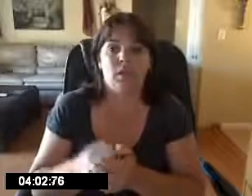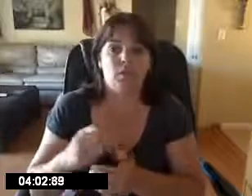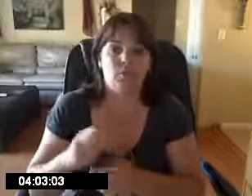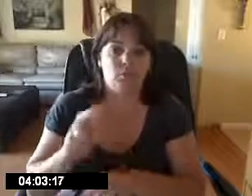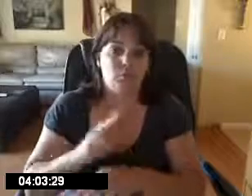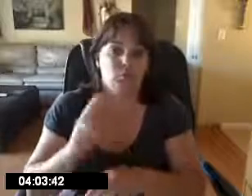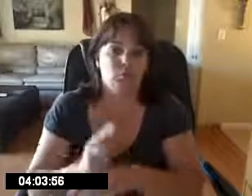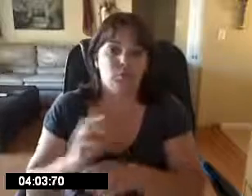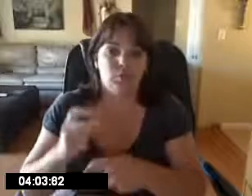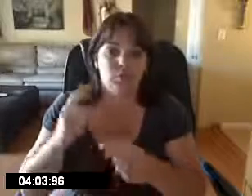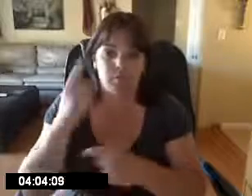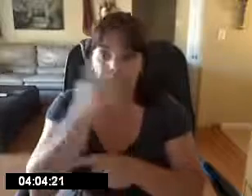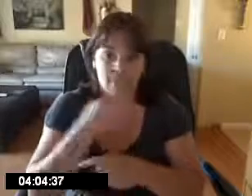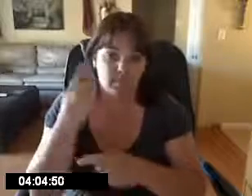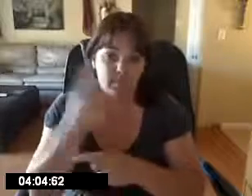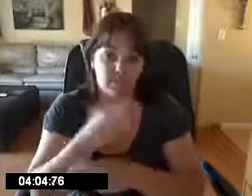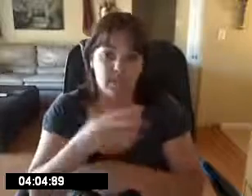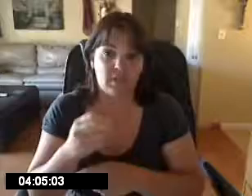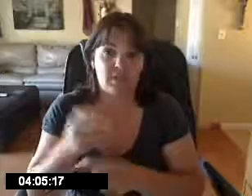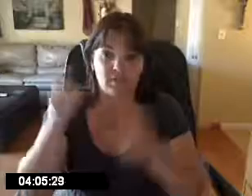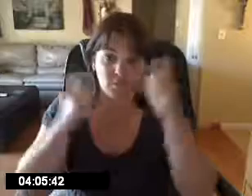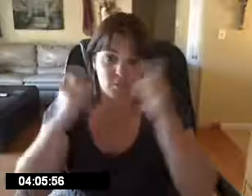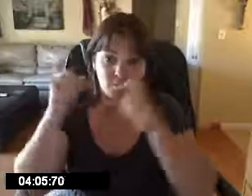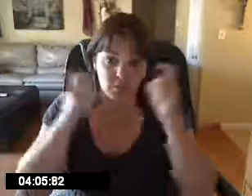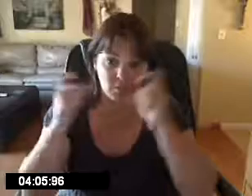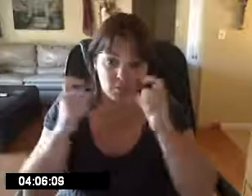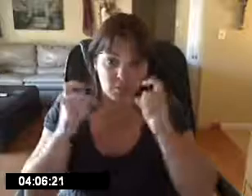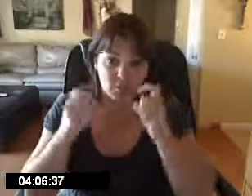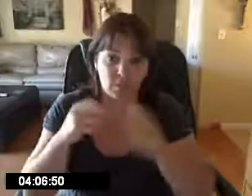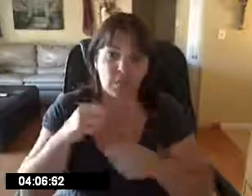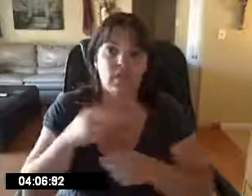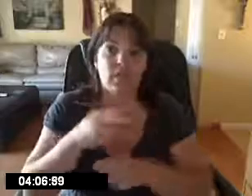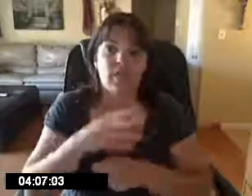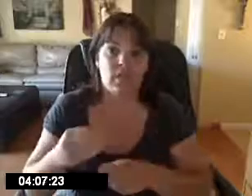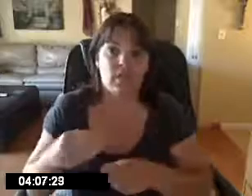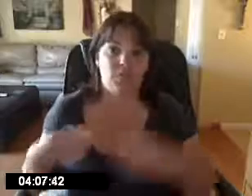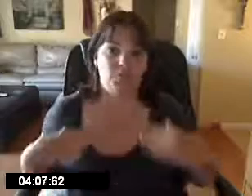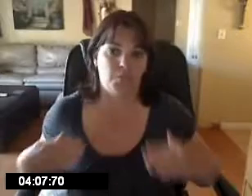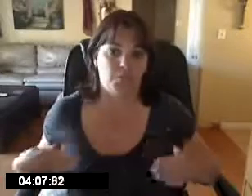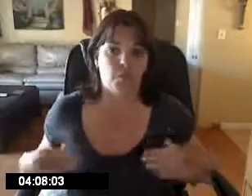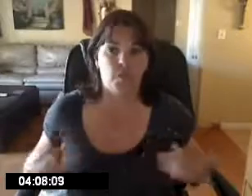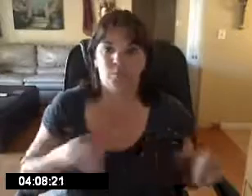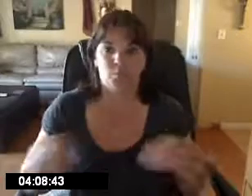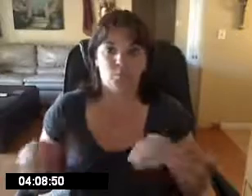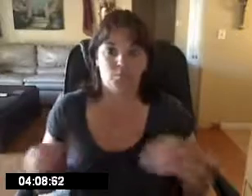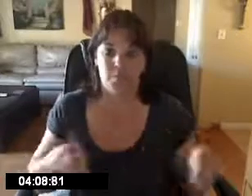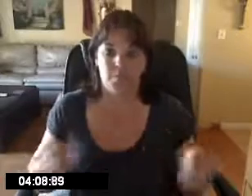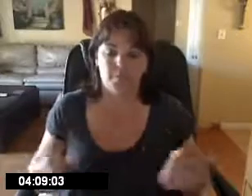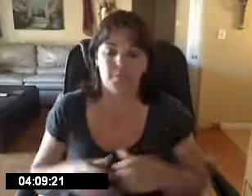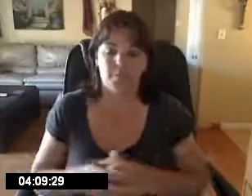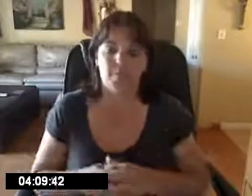body movement. So some of the things you need to have knowledge of are phonemic